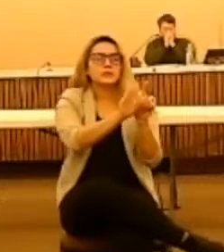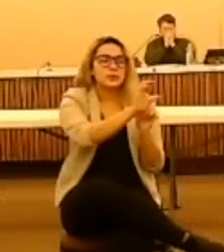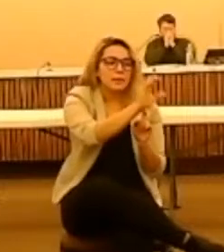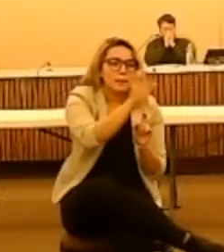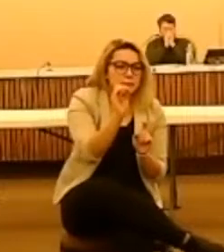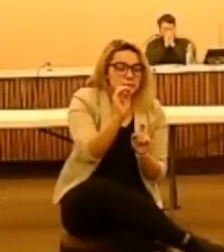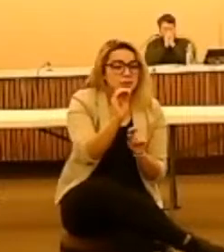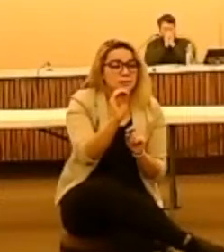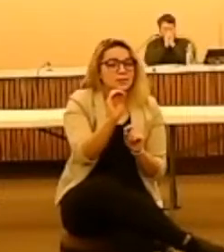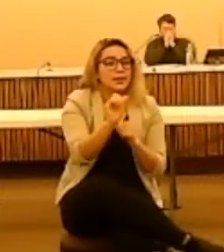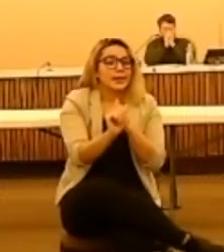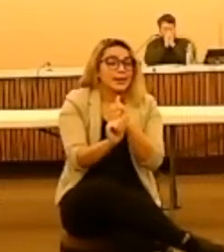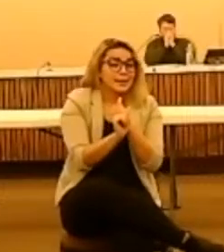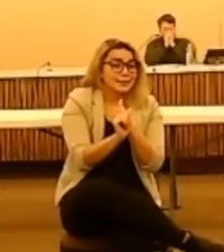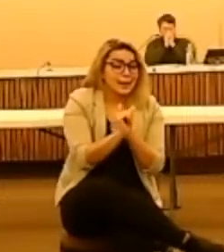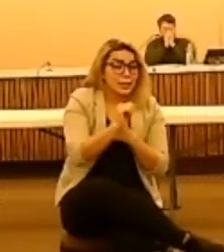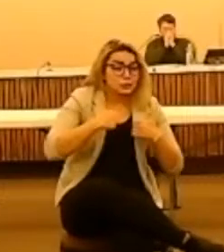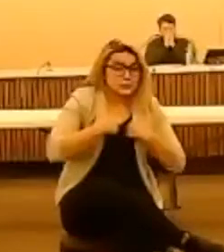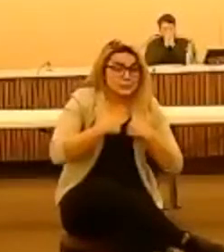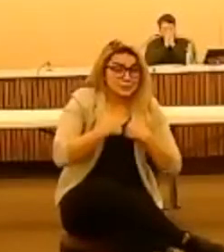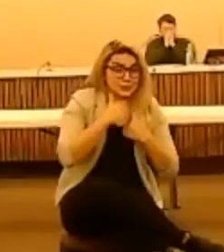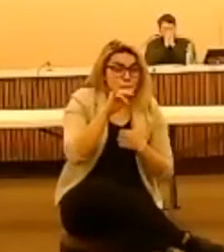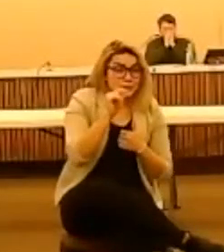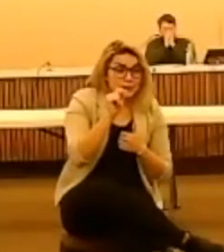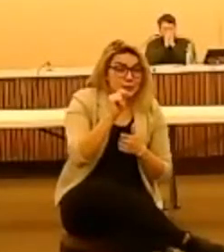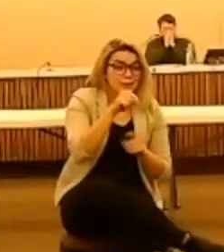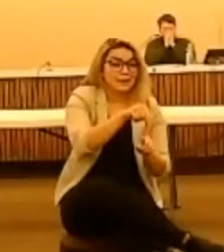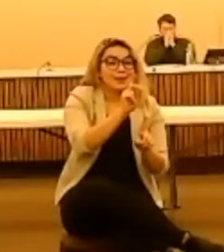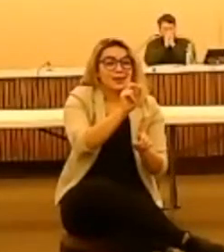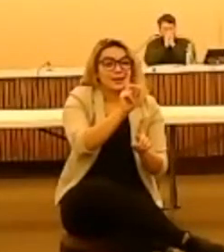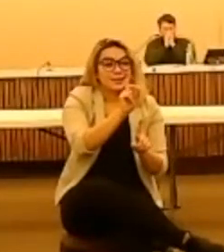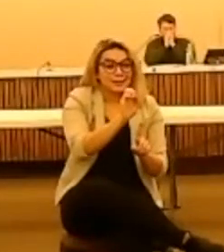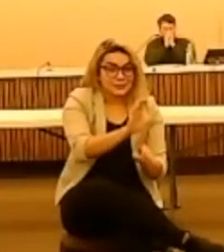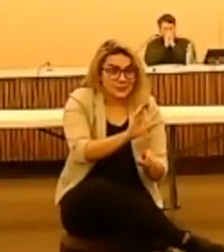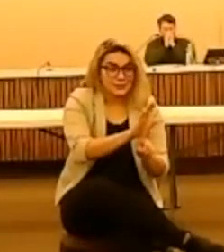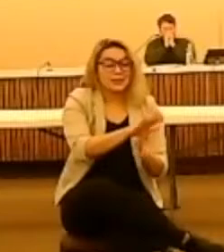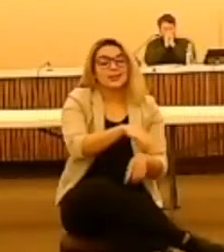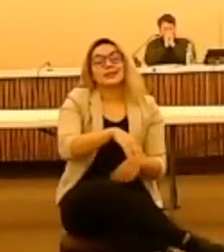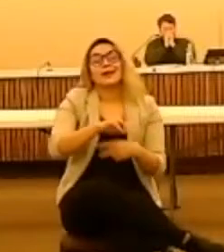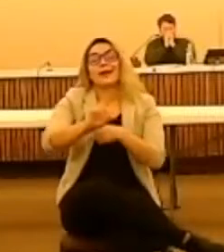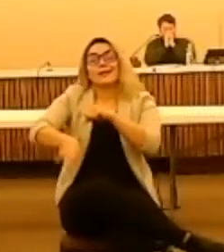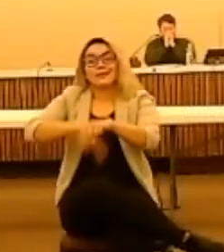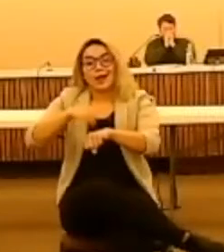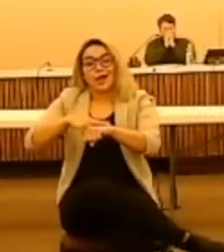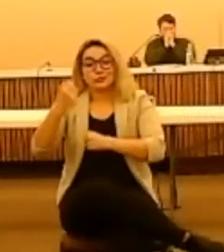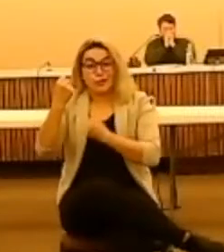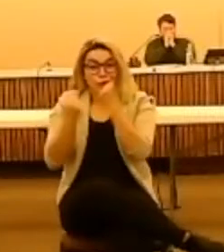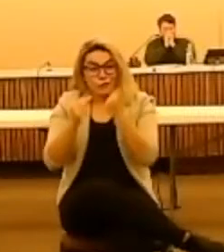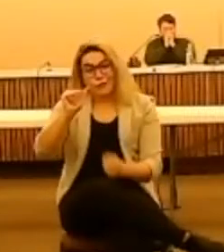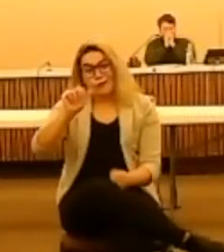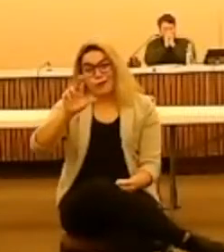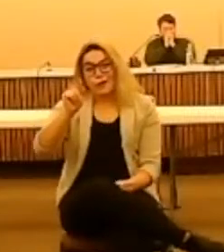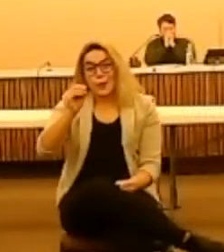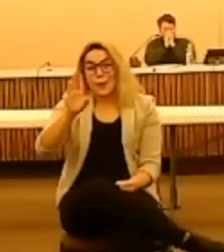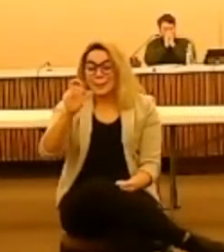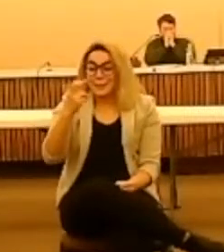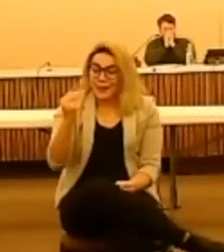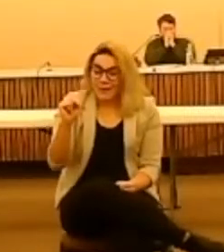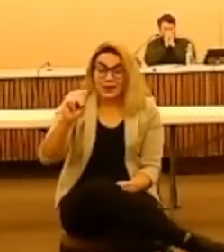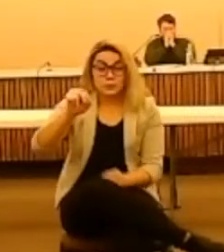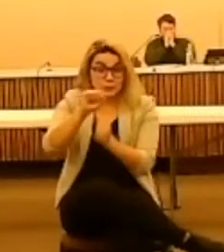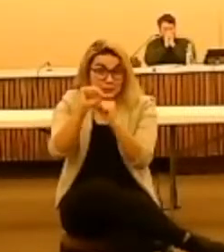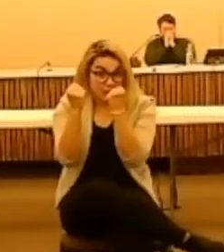Species Unit at the DEC, and additionally the National Audubon Society. And they kind of had provided us with